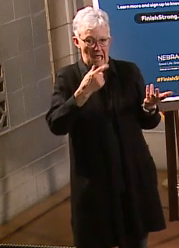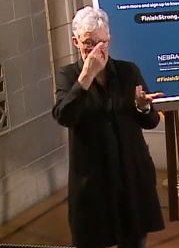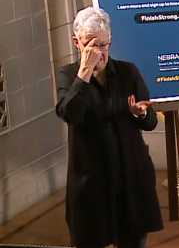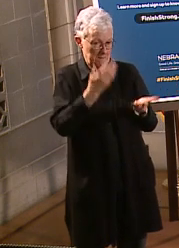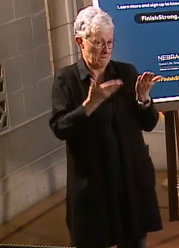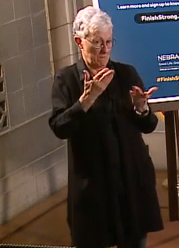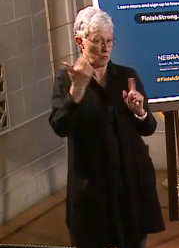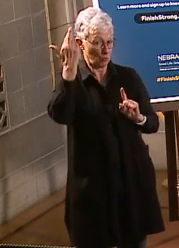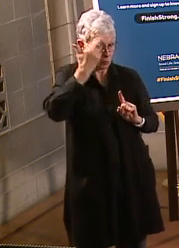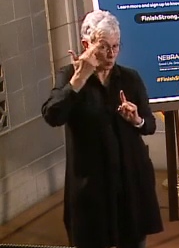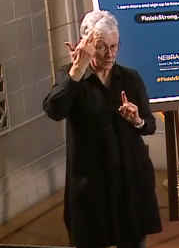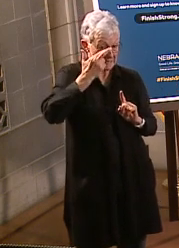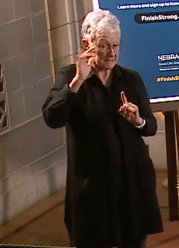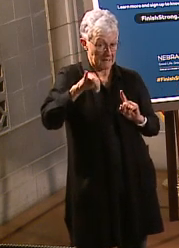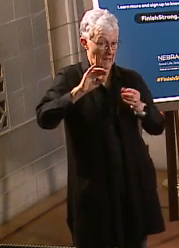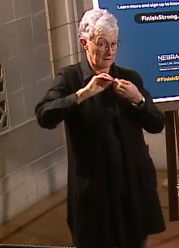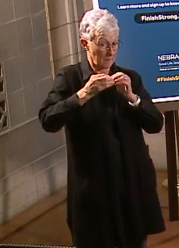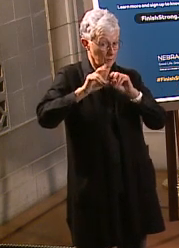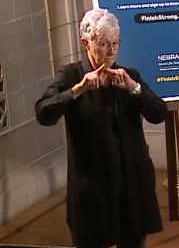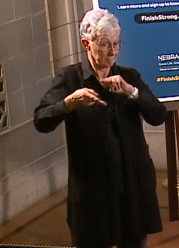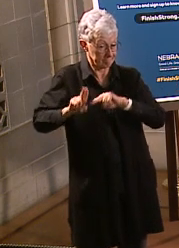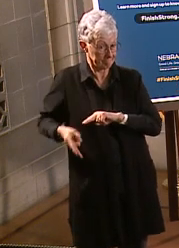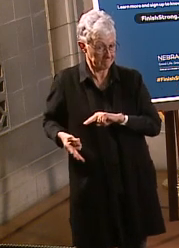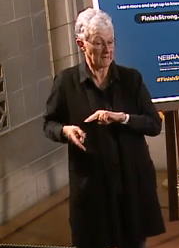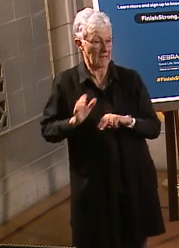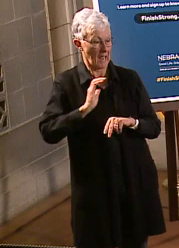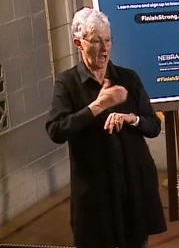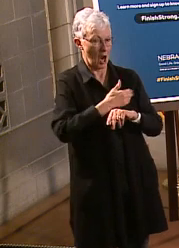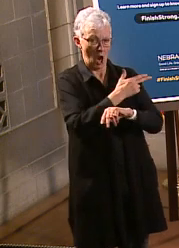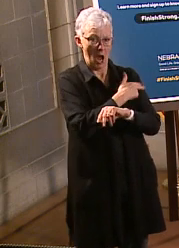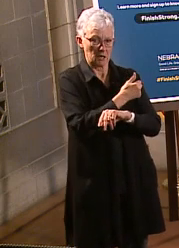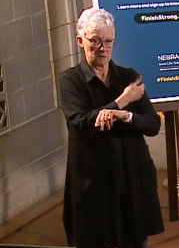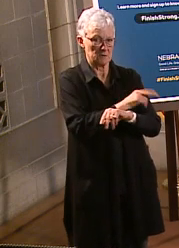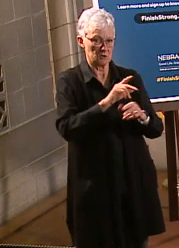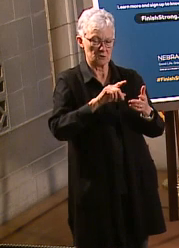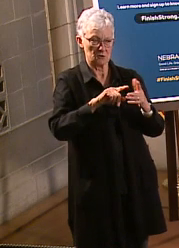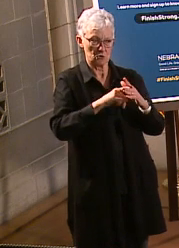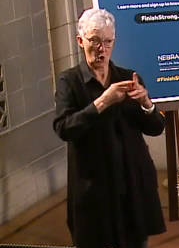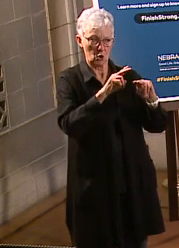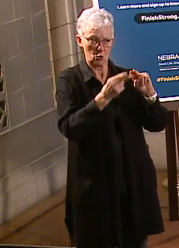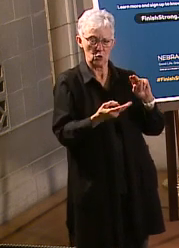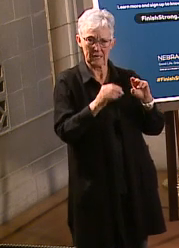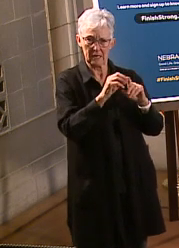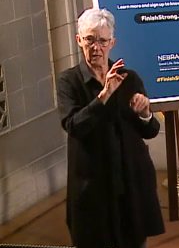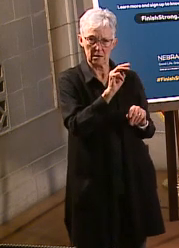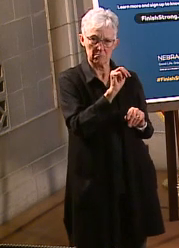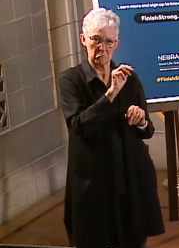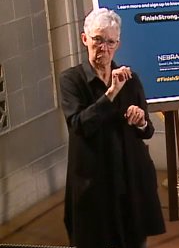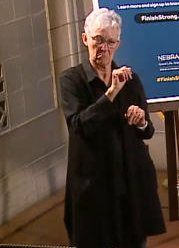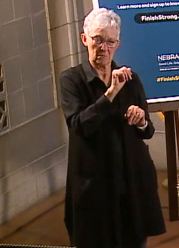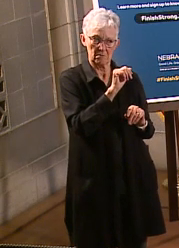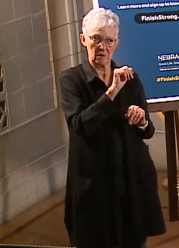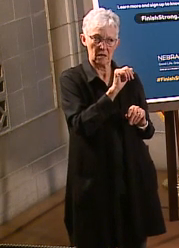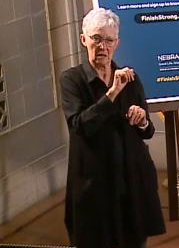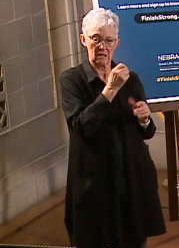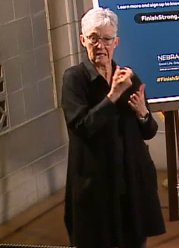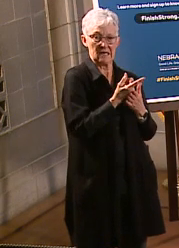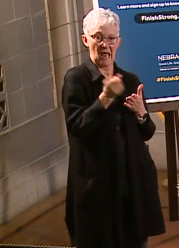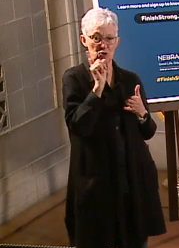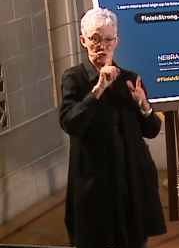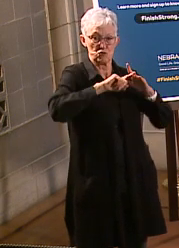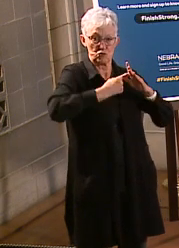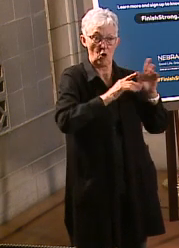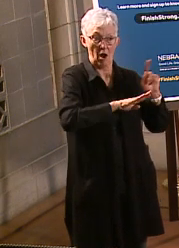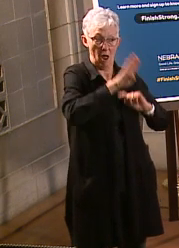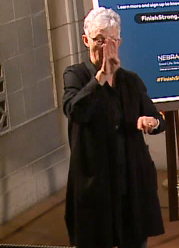this time in mid and late December, where hospitalizations started going down. Right now, we have tested